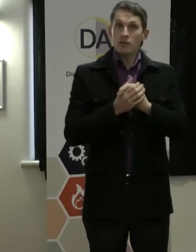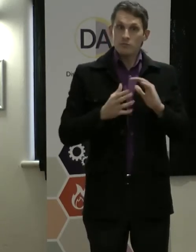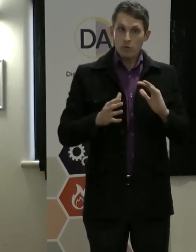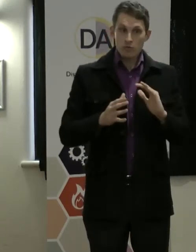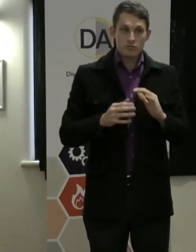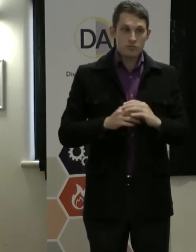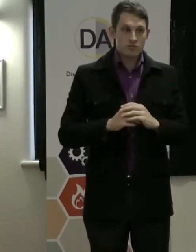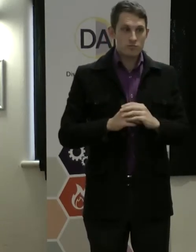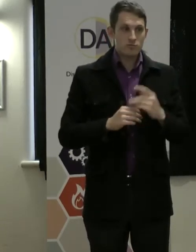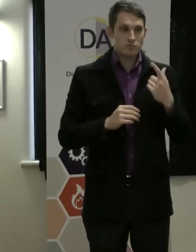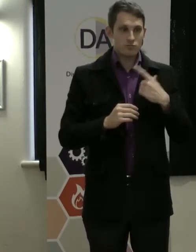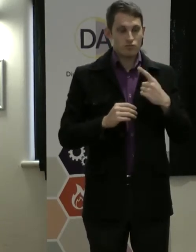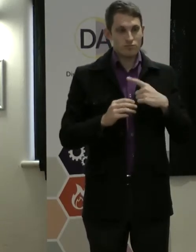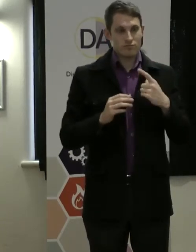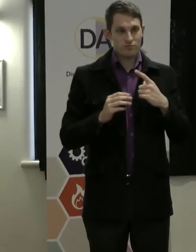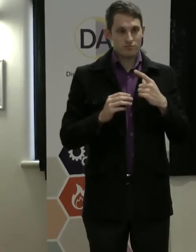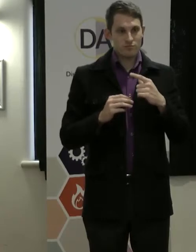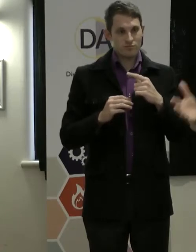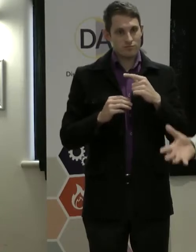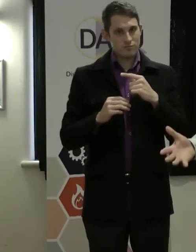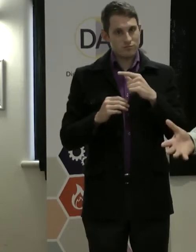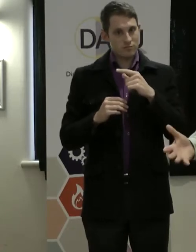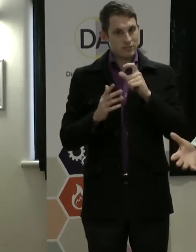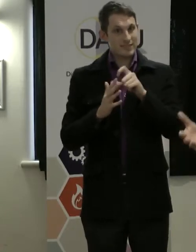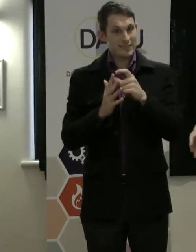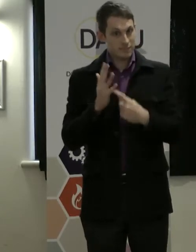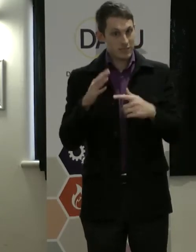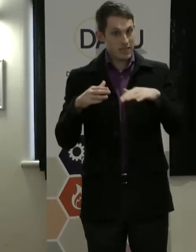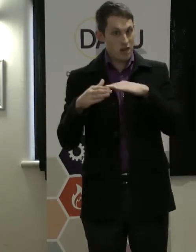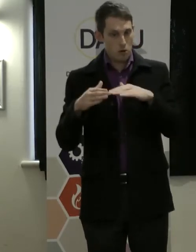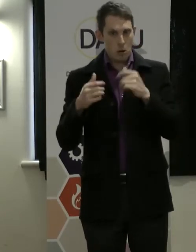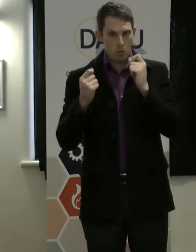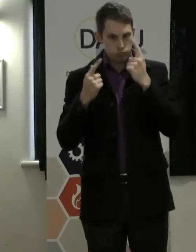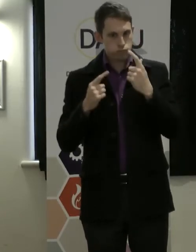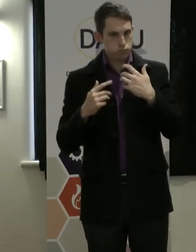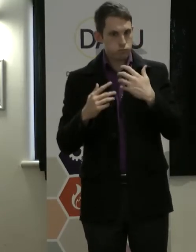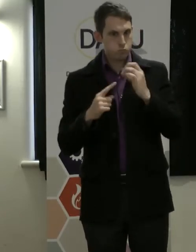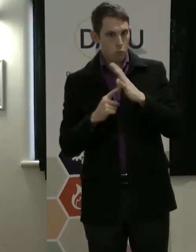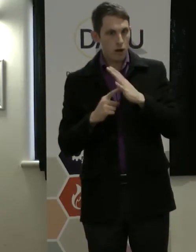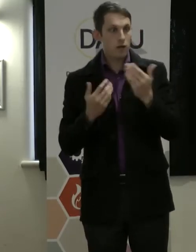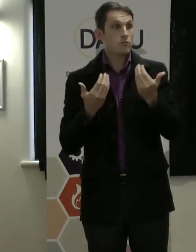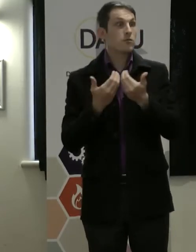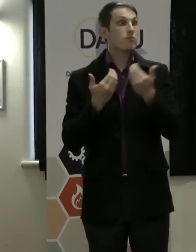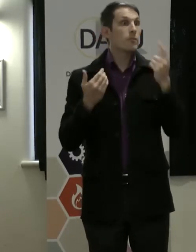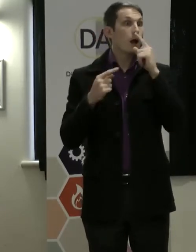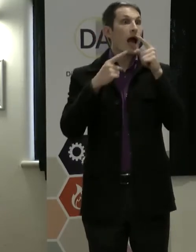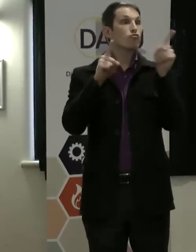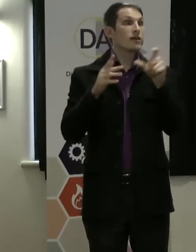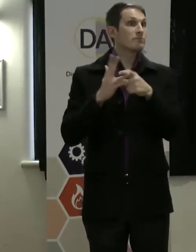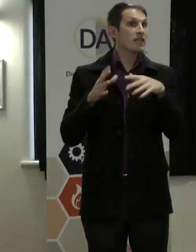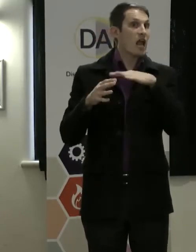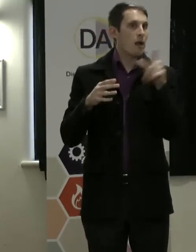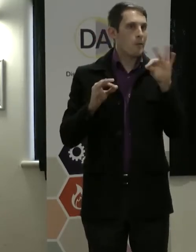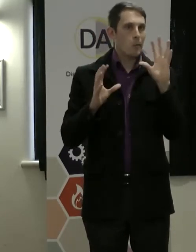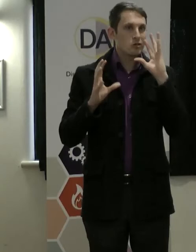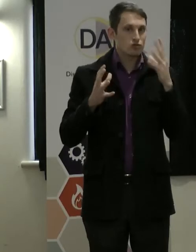one outside of disability is really terribly interested in disability, let's face it. So we've got to become the experts so that we can then